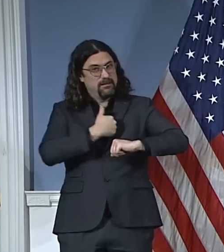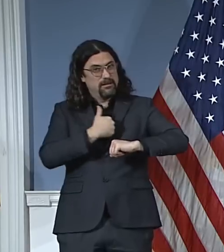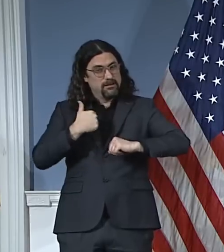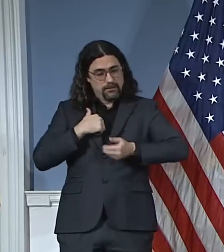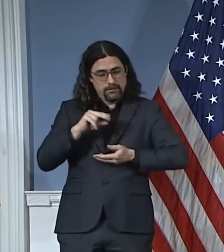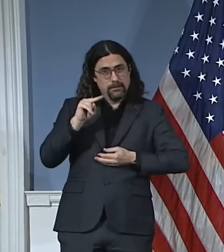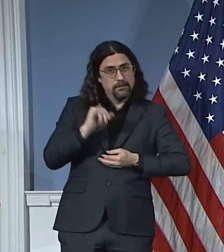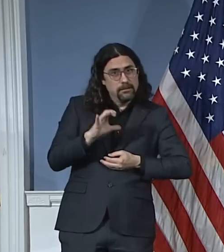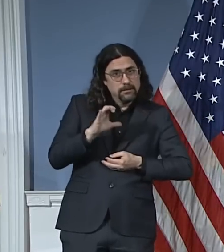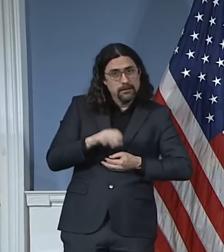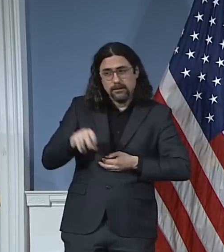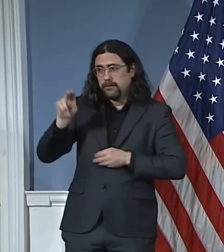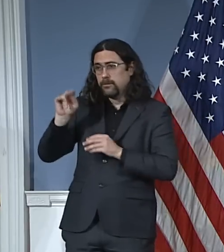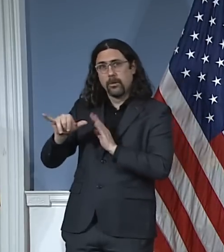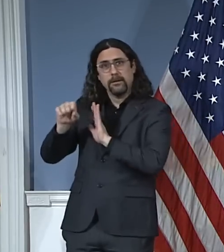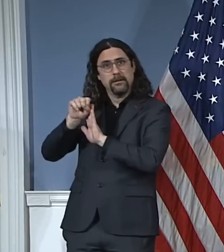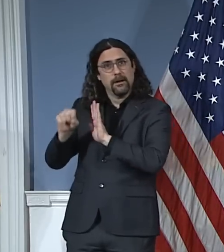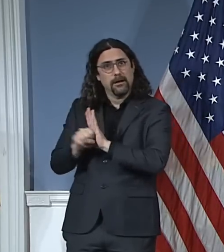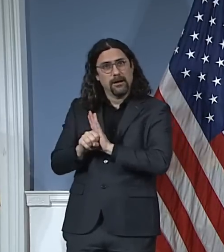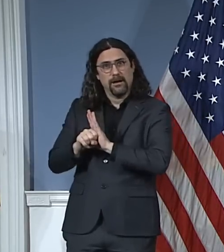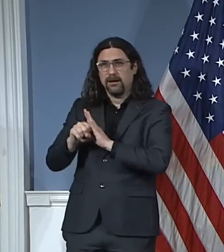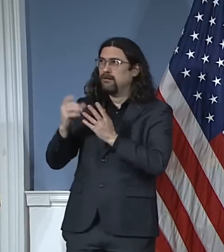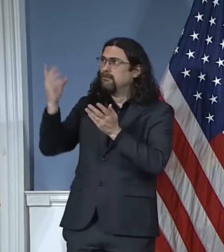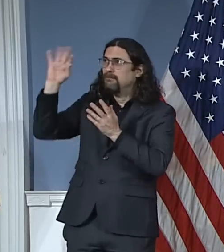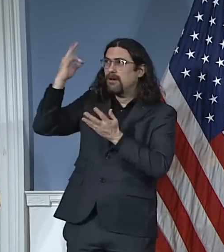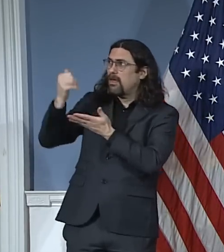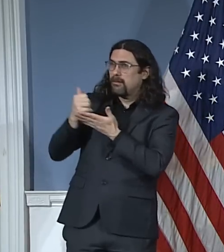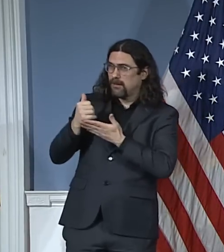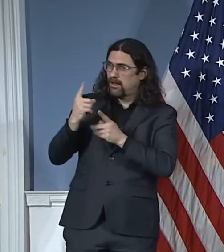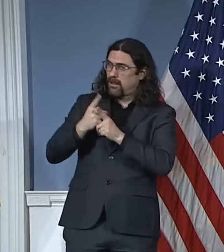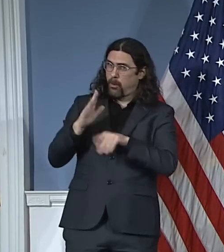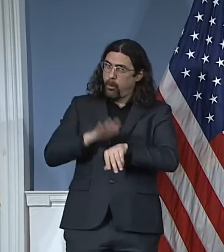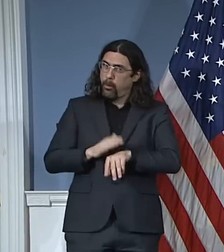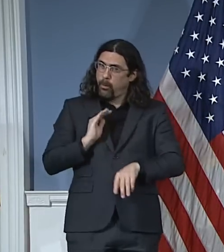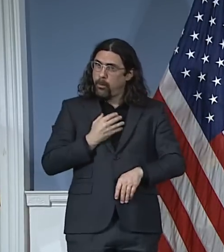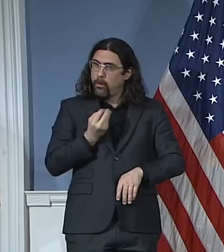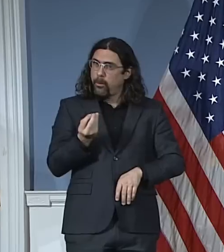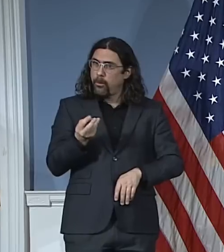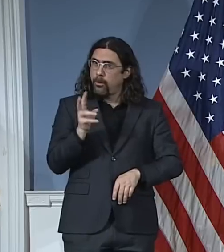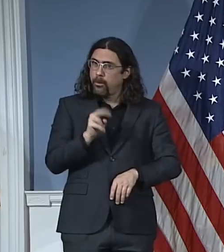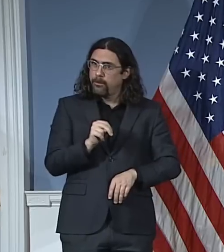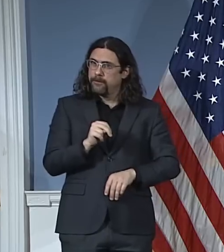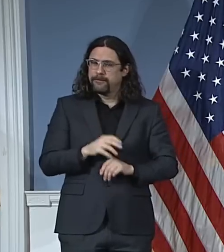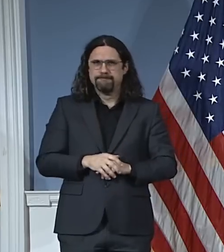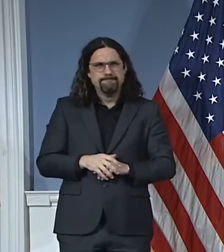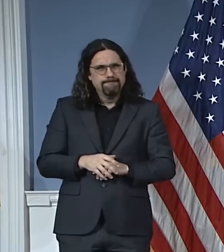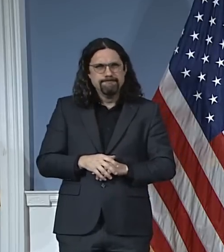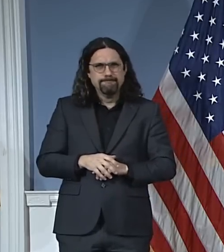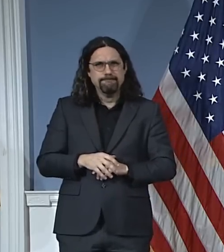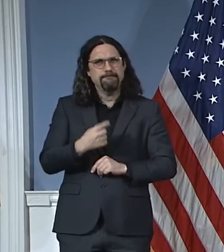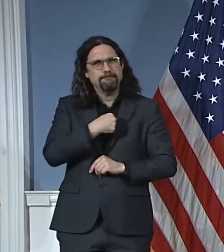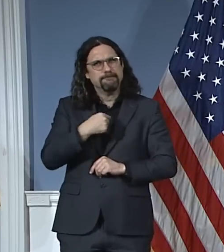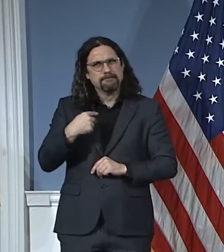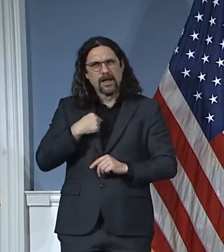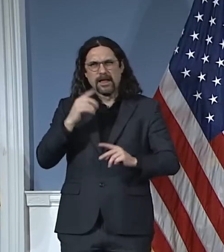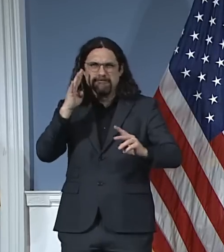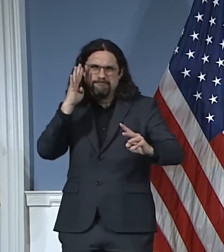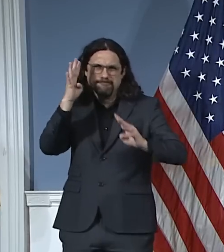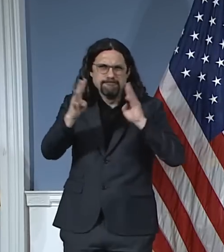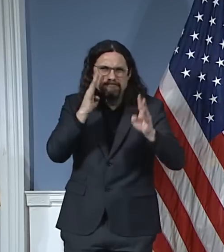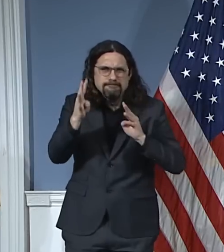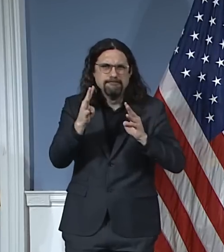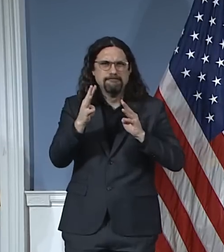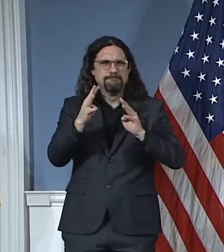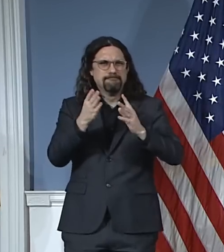more creative and more able to create something out of even the most tough circumstances. No one's better than